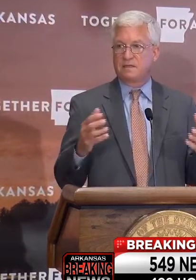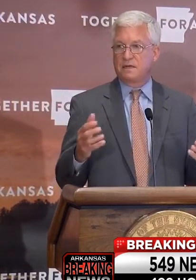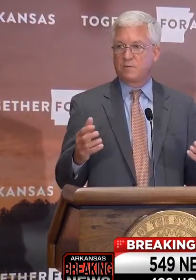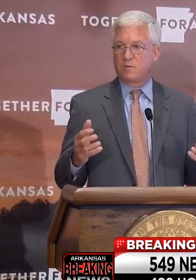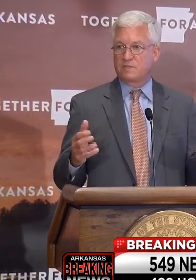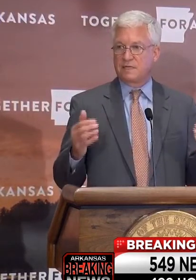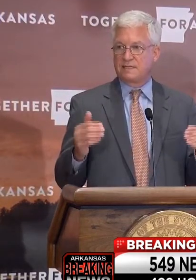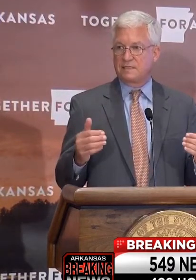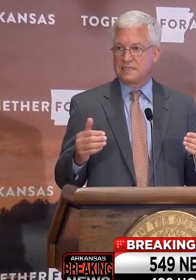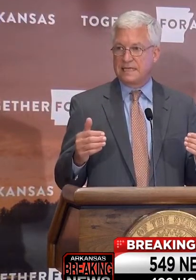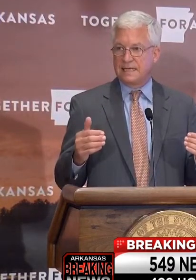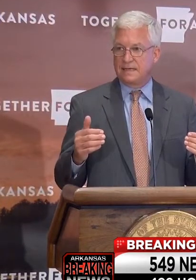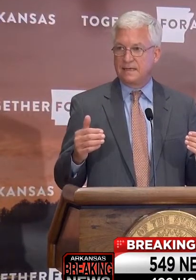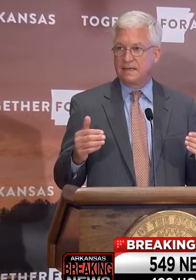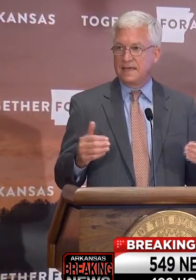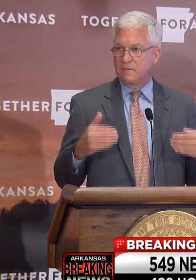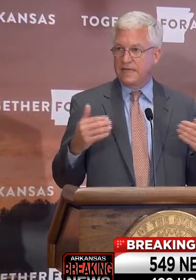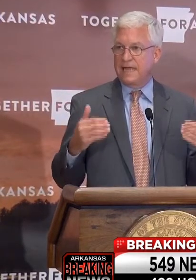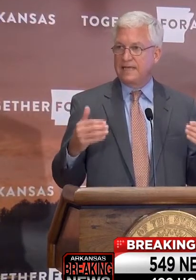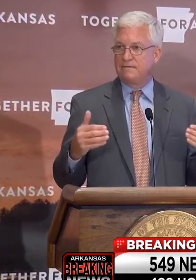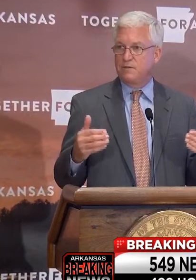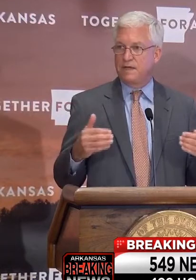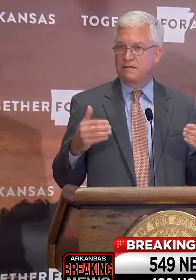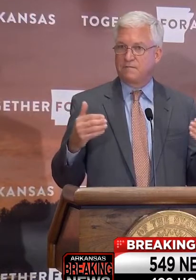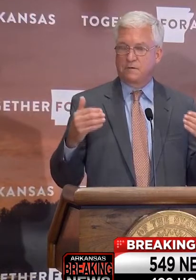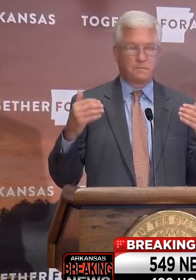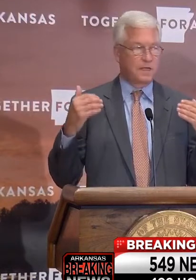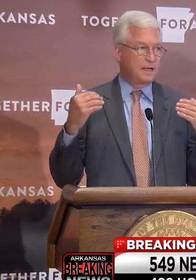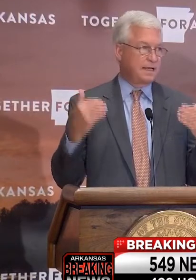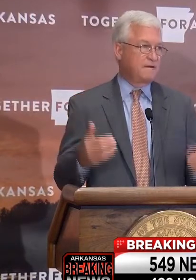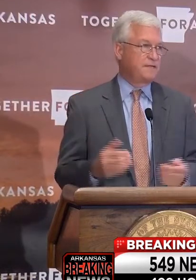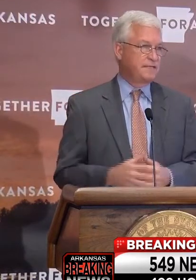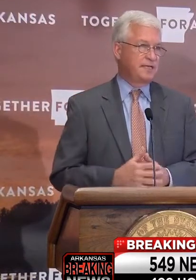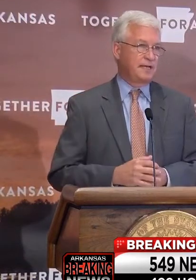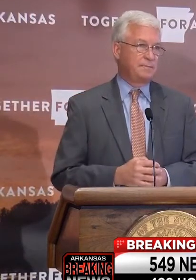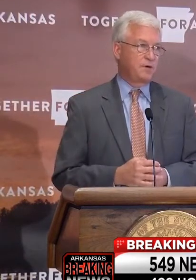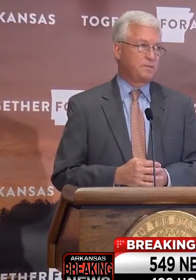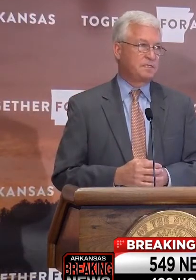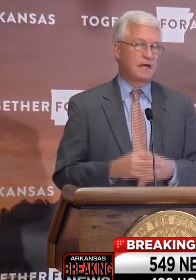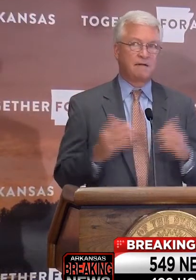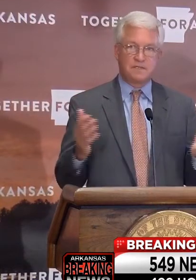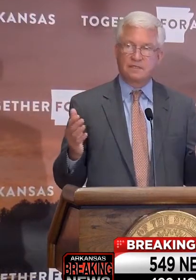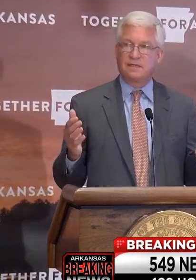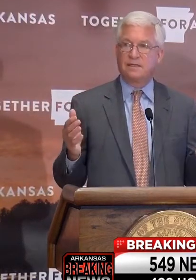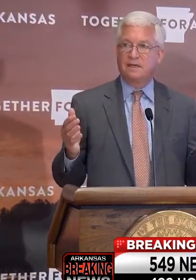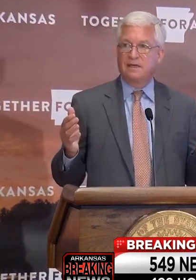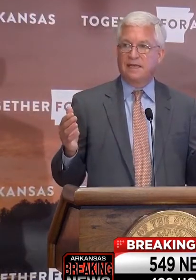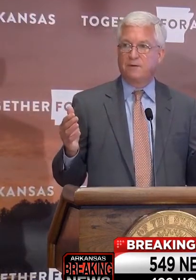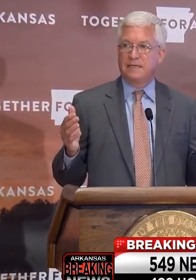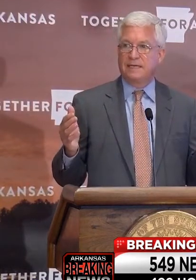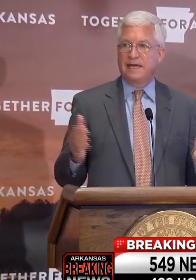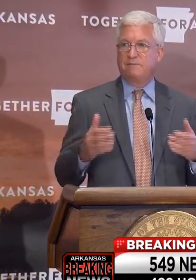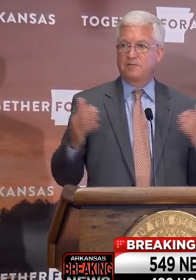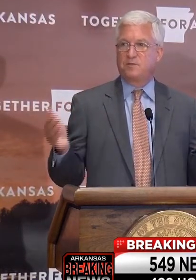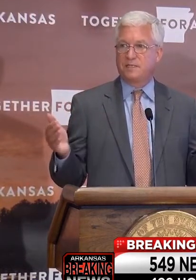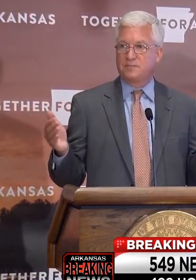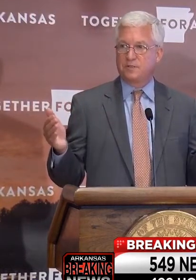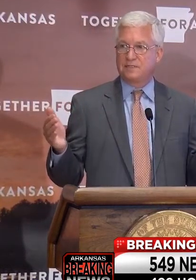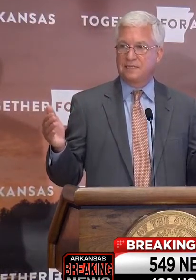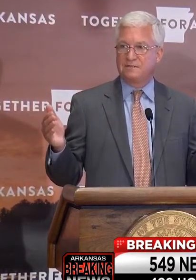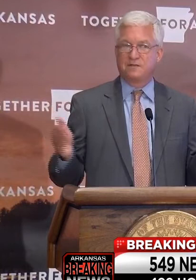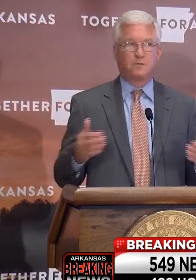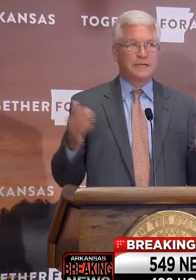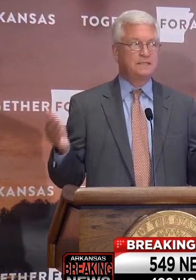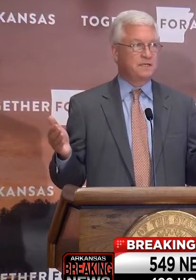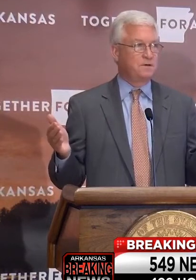means that the number was less than 10, and we can't give you that for confidentiality purposes. Obviously, if we can get every school